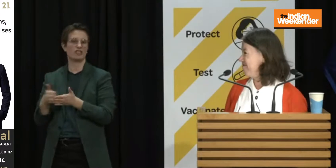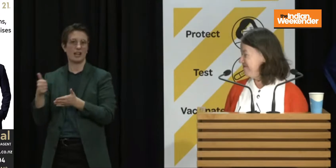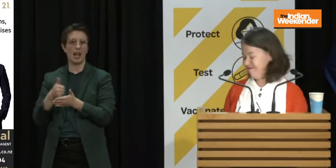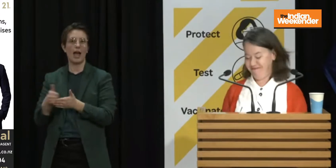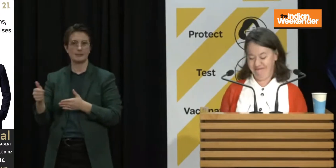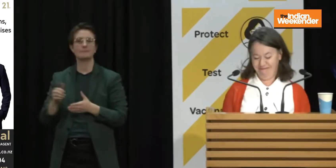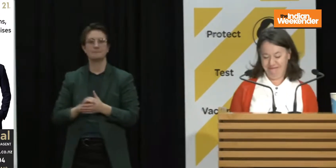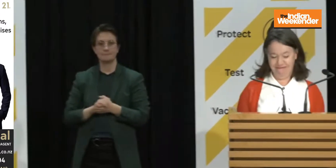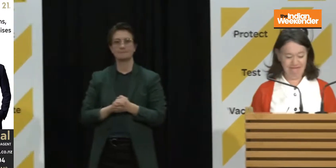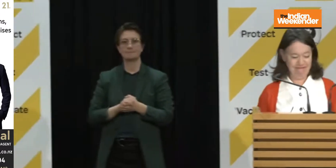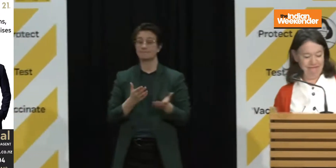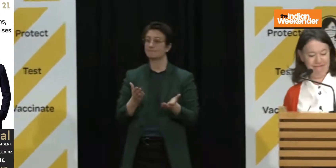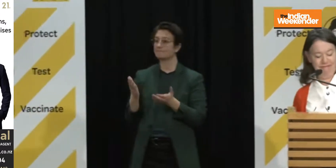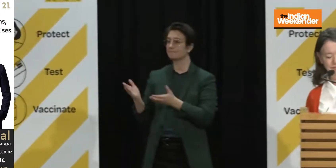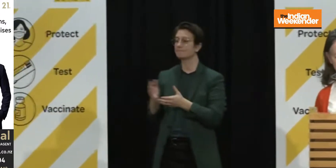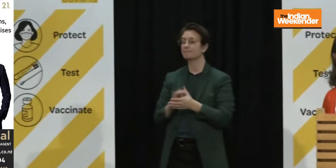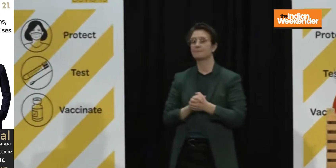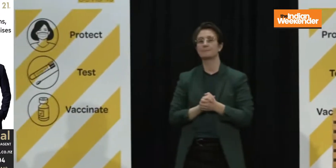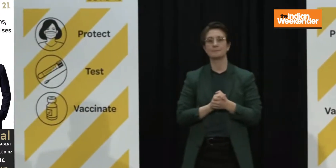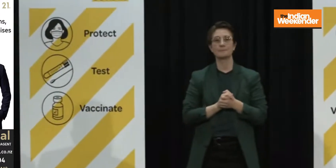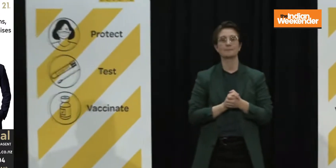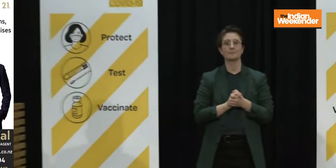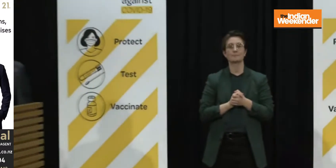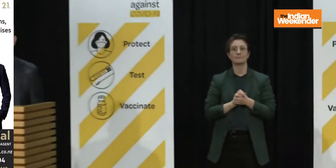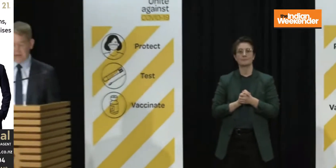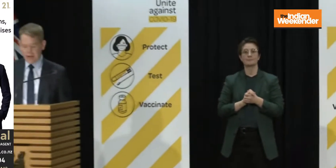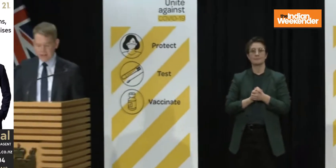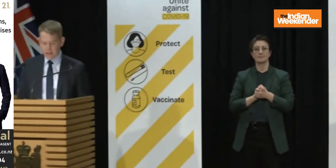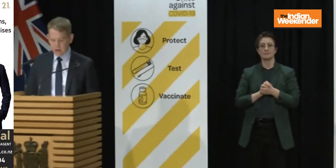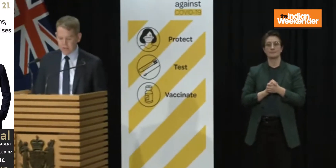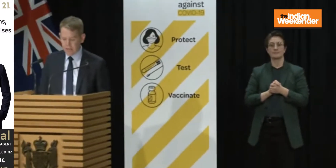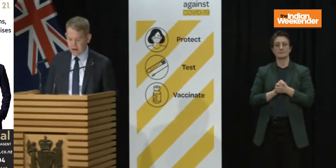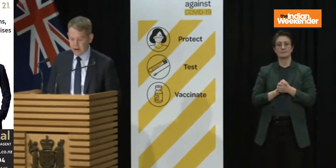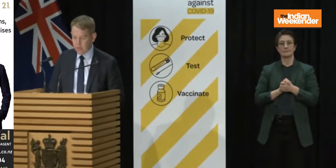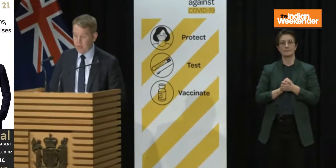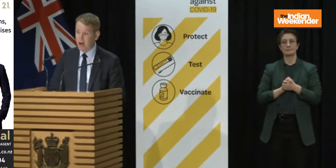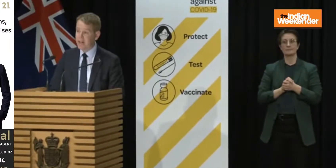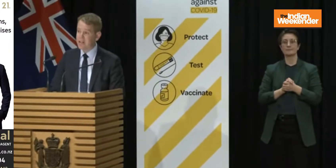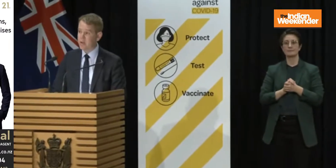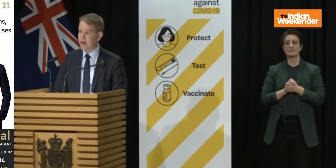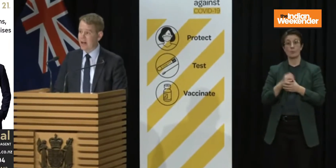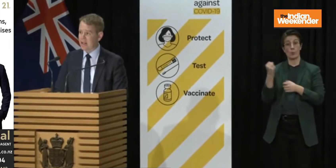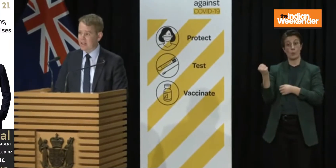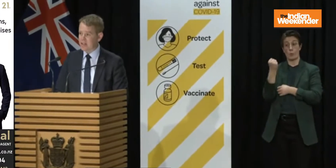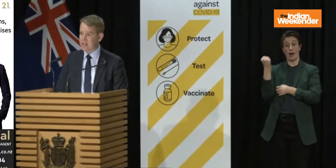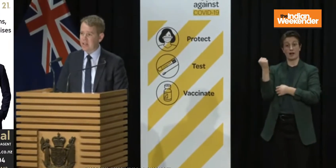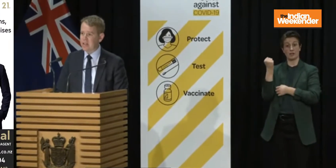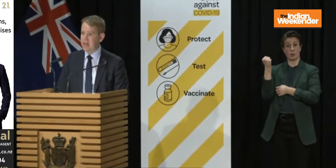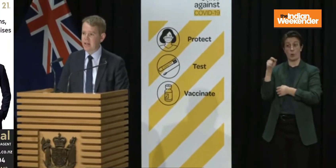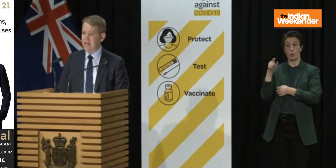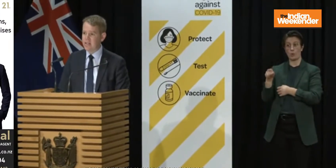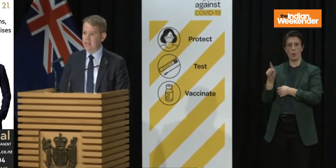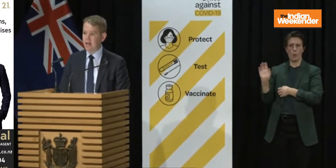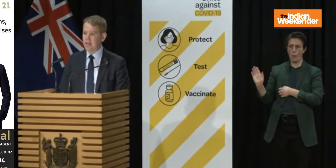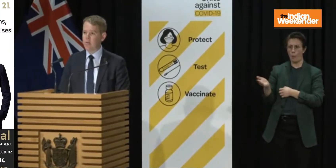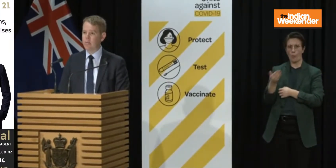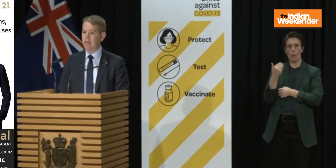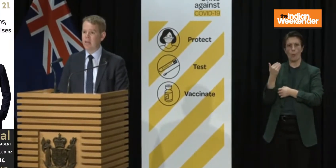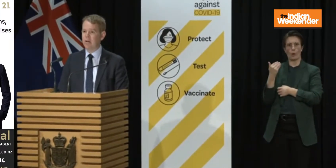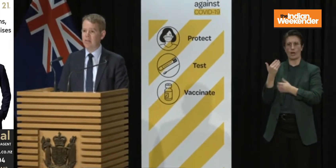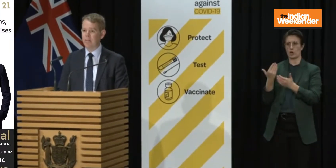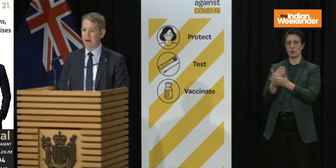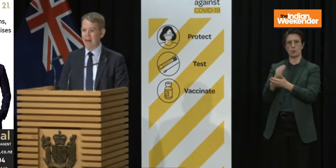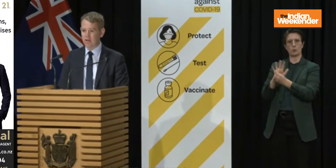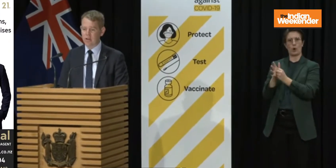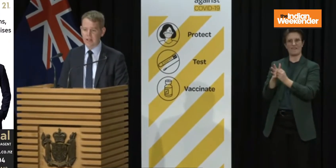Minister. Thank you, Dr. McElnay. While it's encouraging that all of the cases so far in the Waikato are linked, I did indicate yesterday that we would